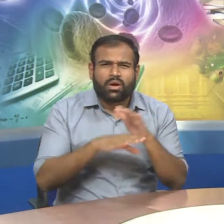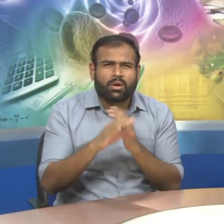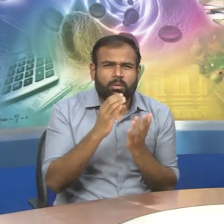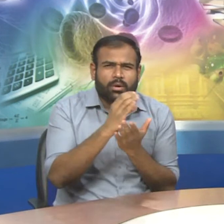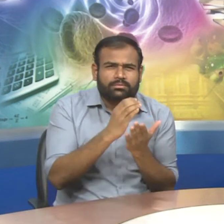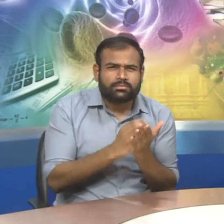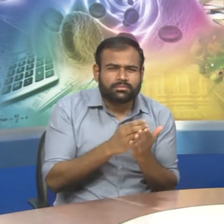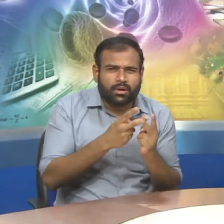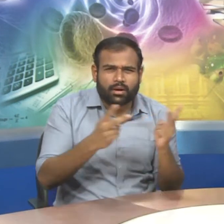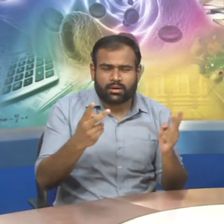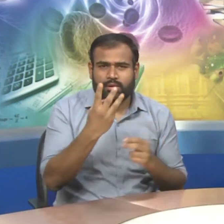for secondary level.